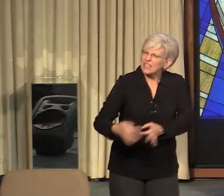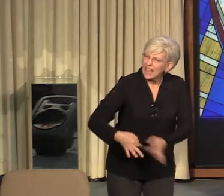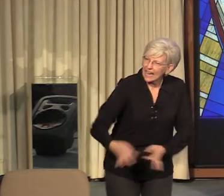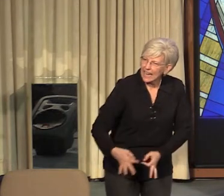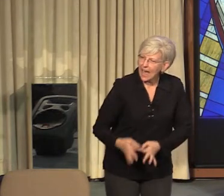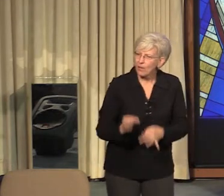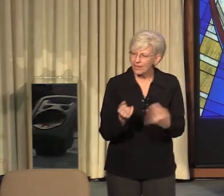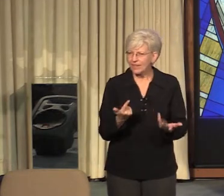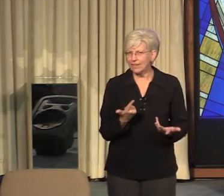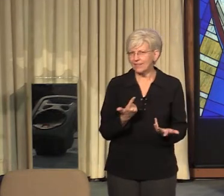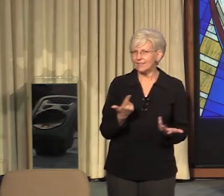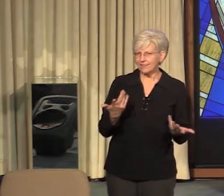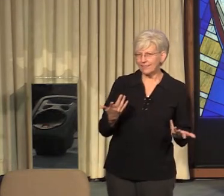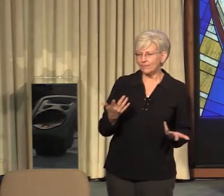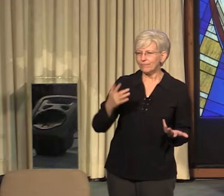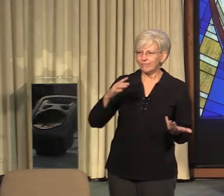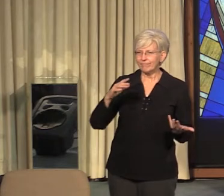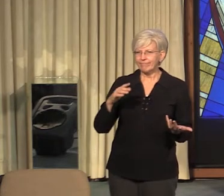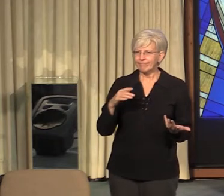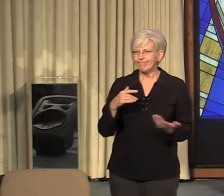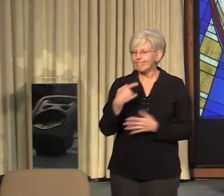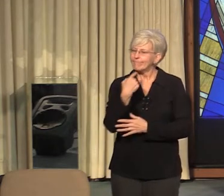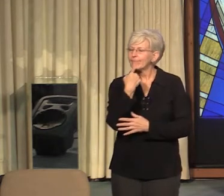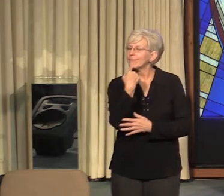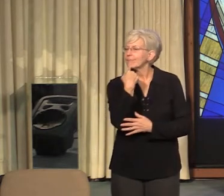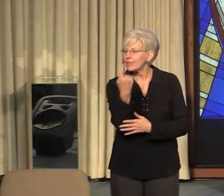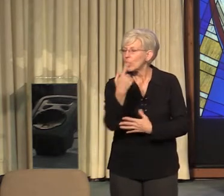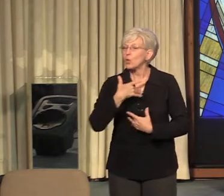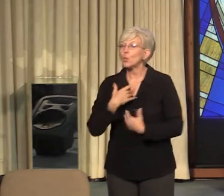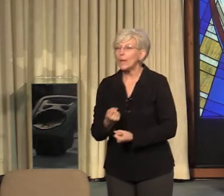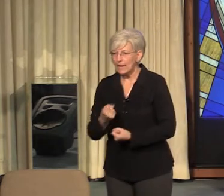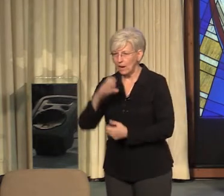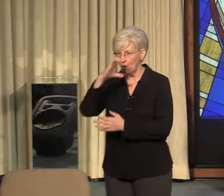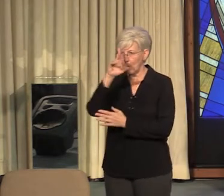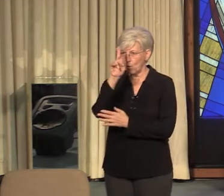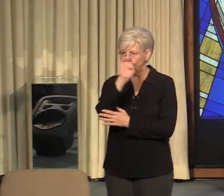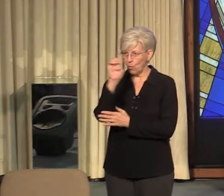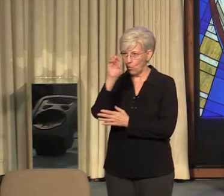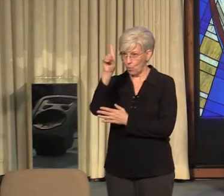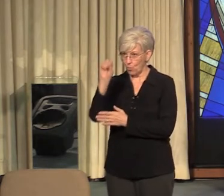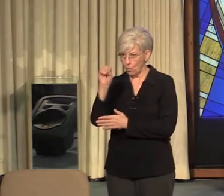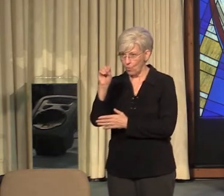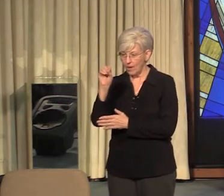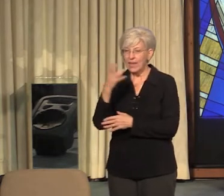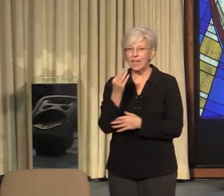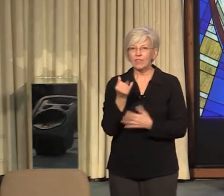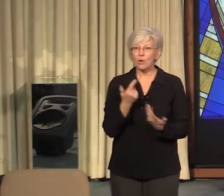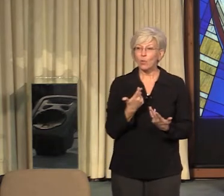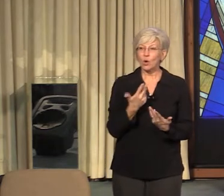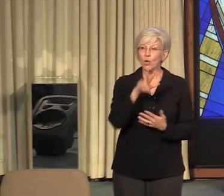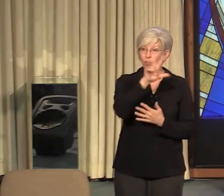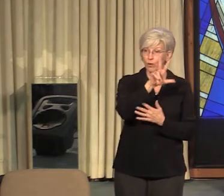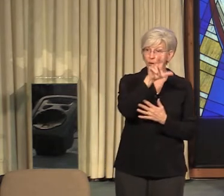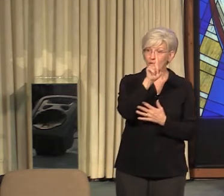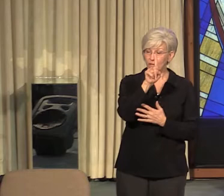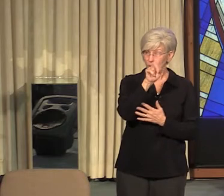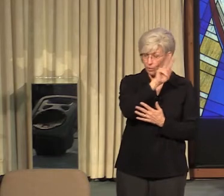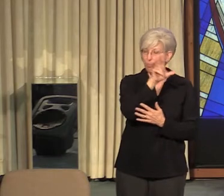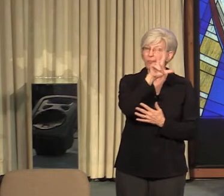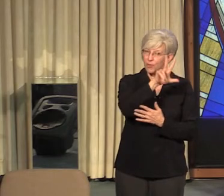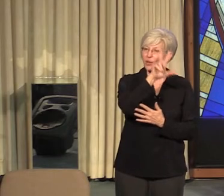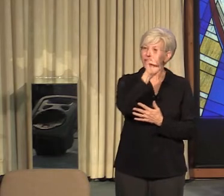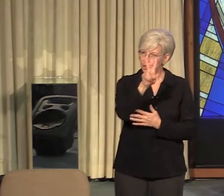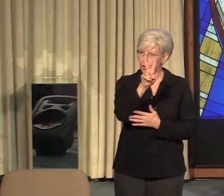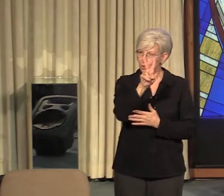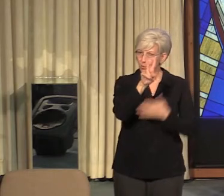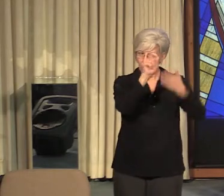his statement of faith is what he called it. But, you know, in ministry, we call it our credo. And it was 32 points that he'd written out. When it was published, he